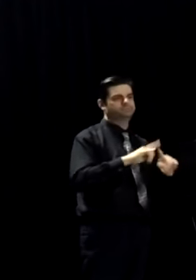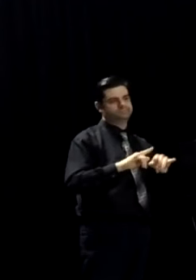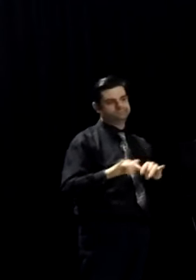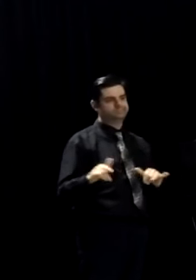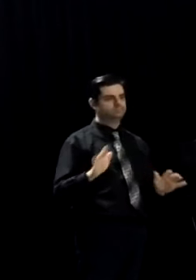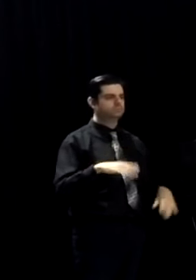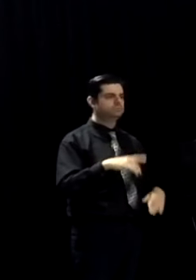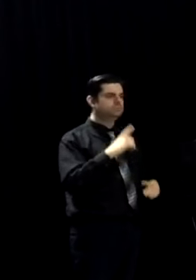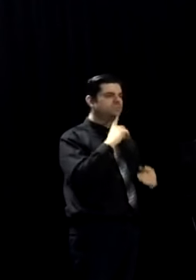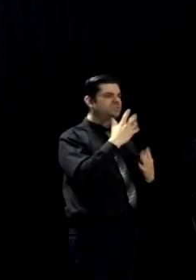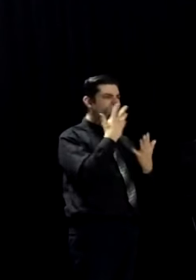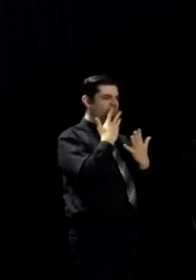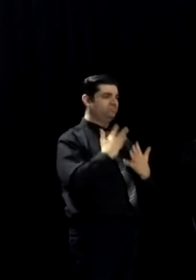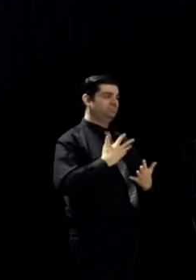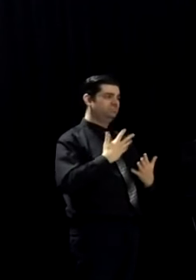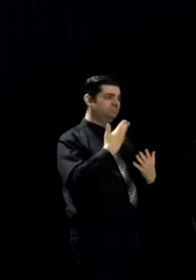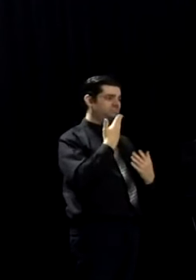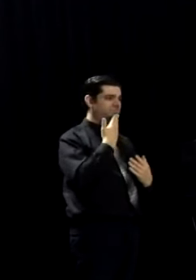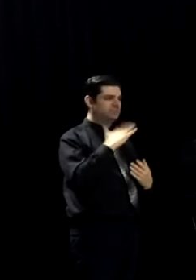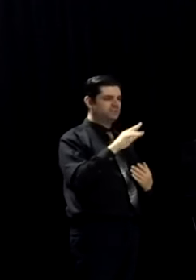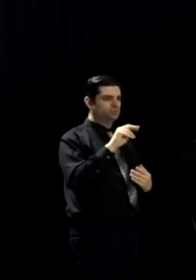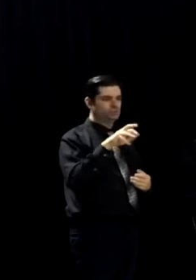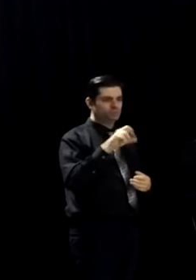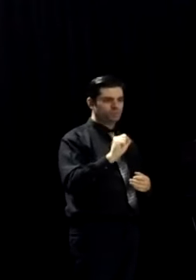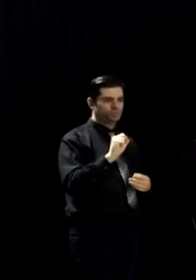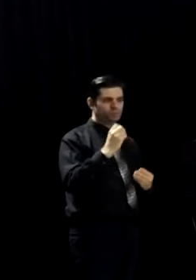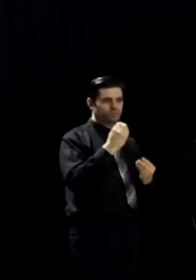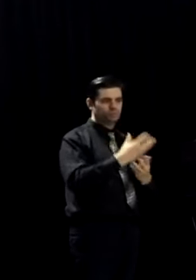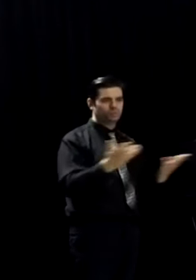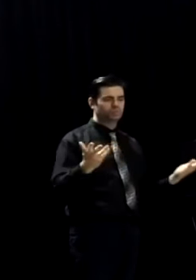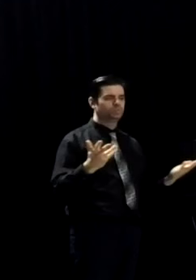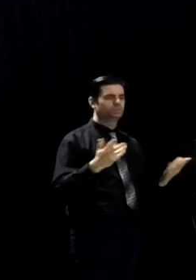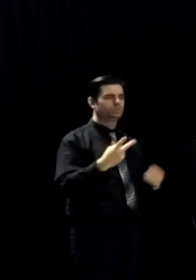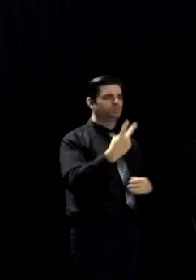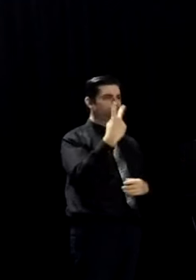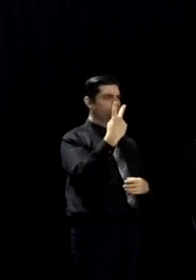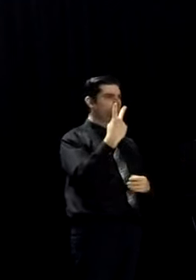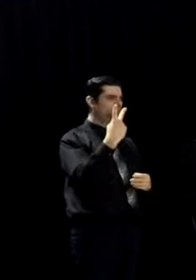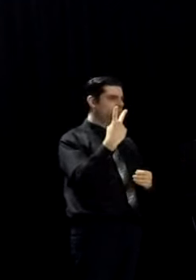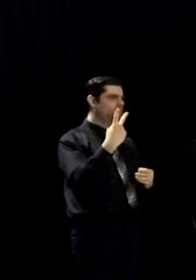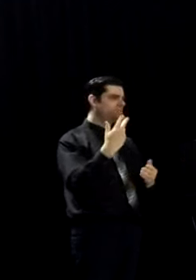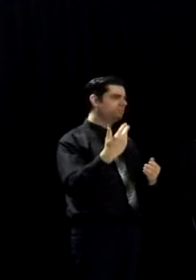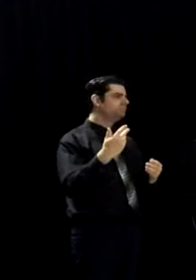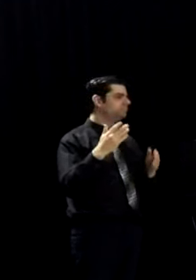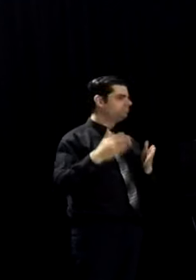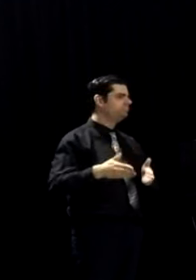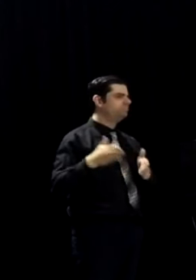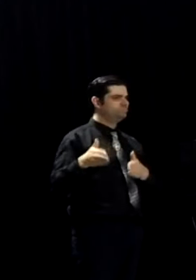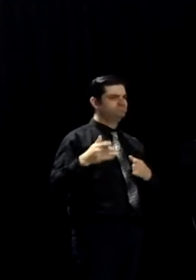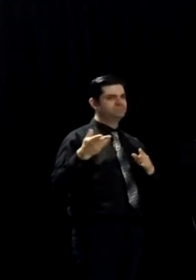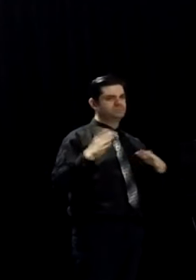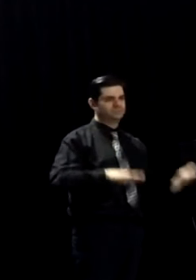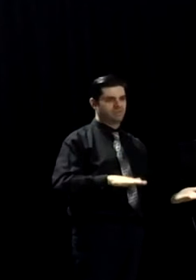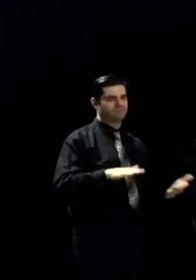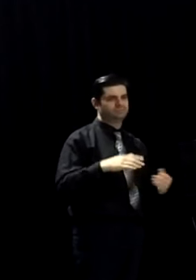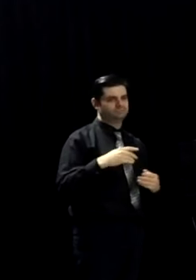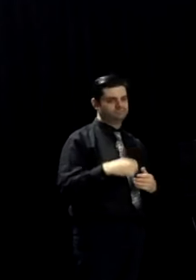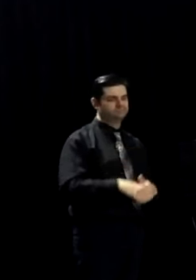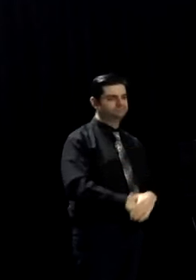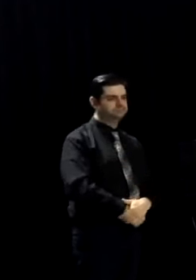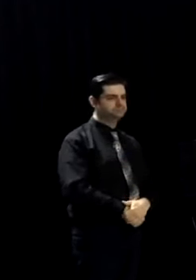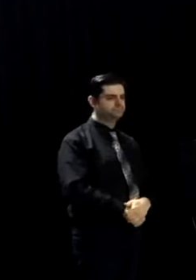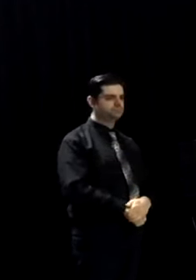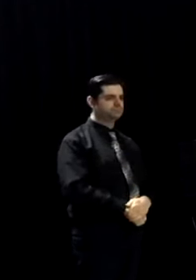Unfortunately, we have lost two residents to COVID-19 over the last 24